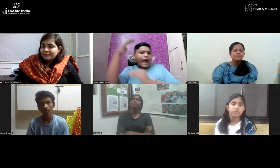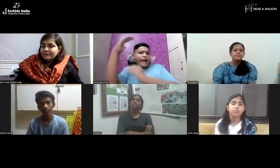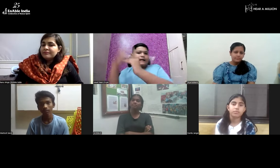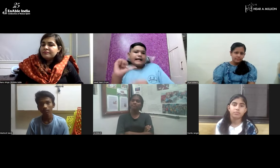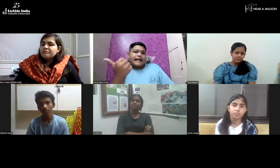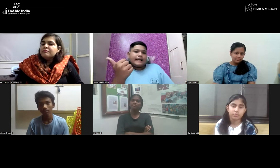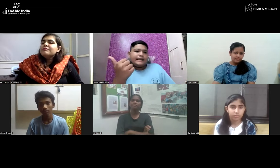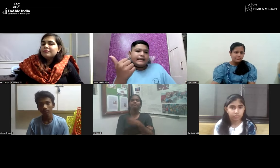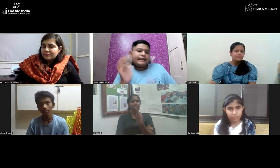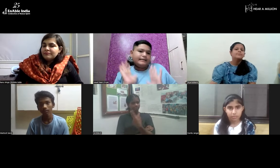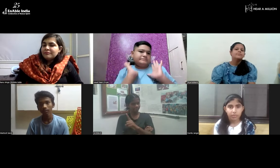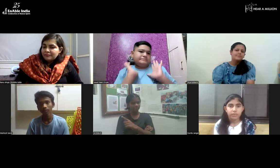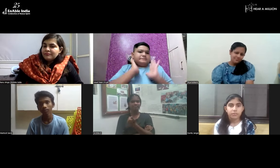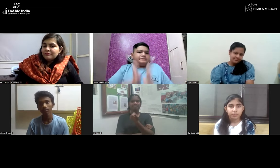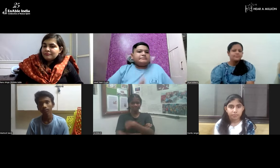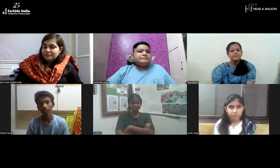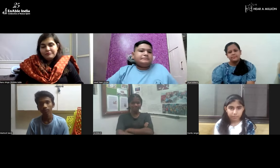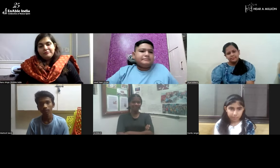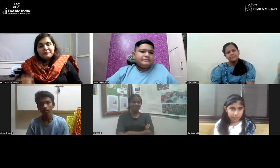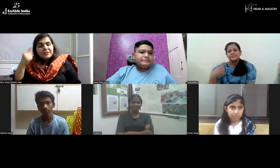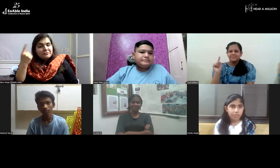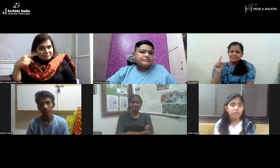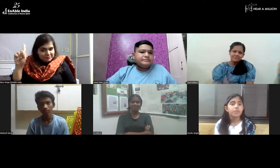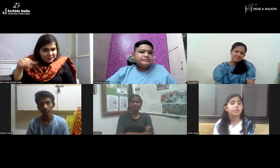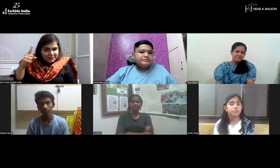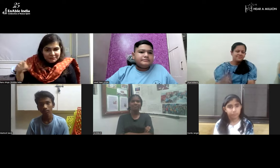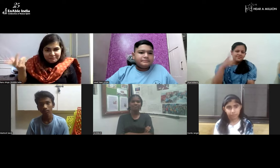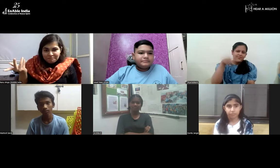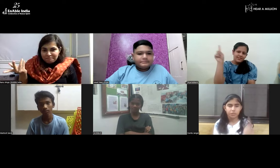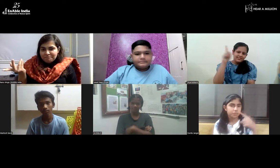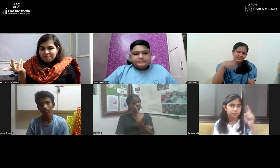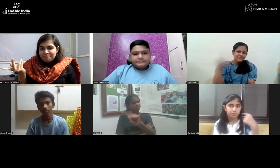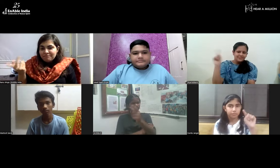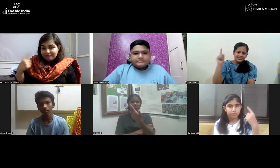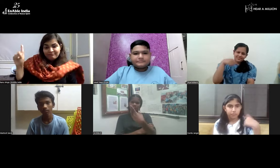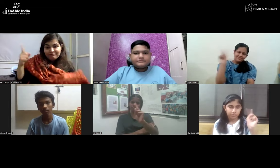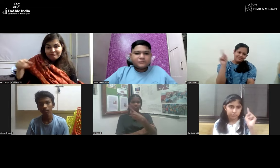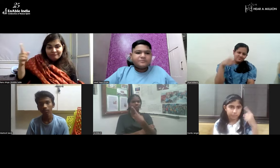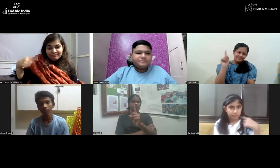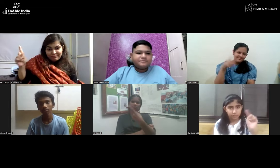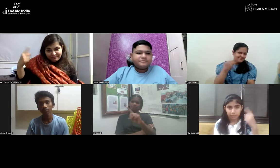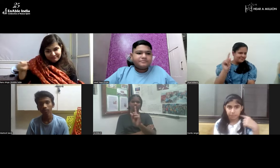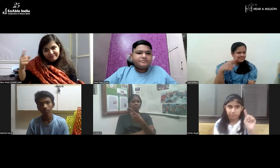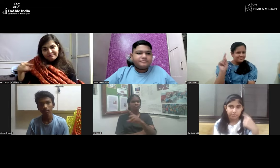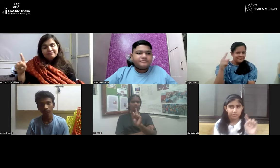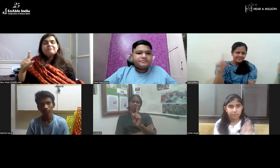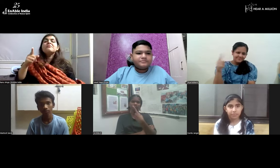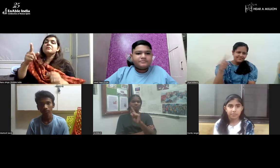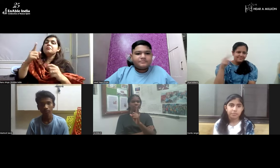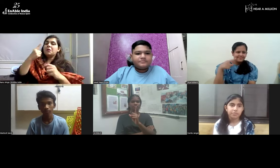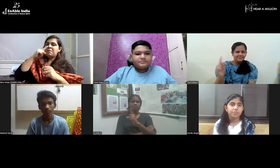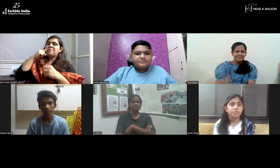chest. So it's different for boys and girls. So they need to complain also. They can complain to the teachers or their family